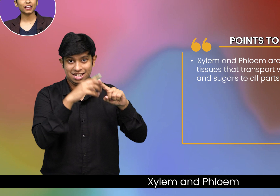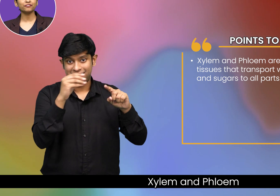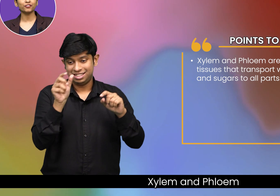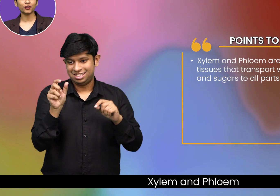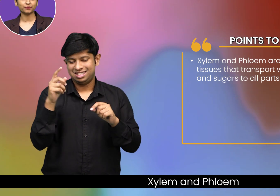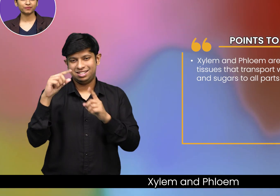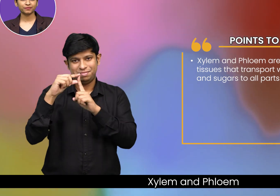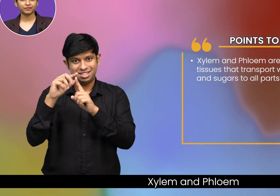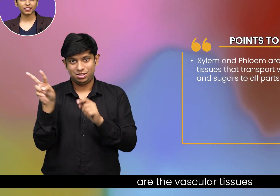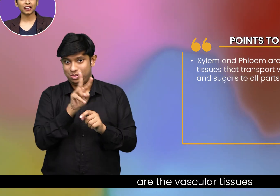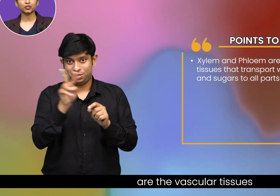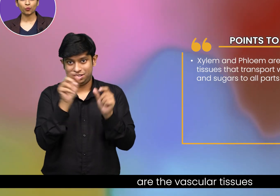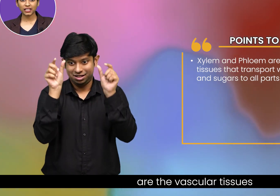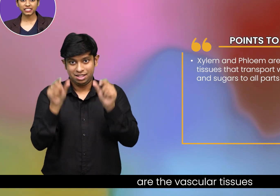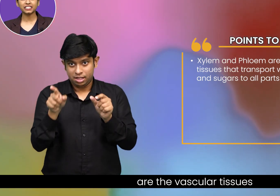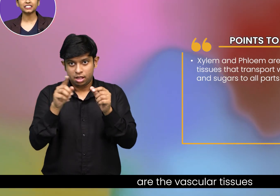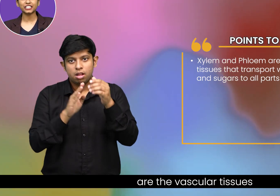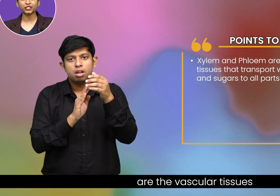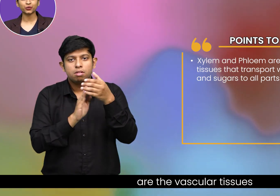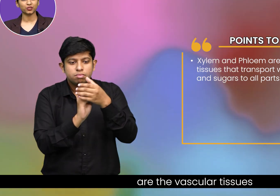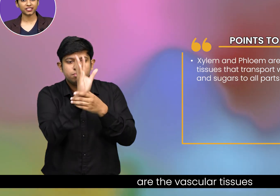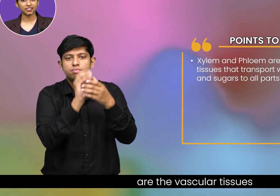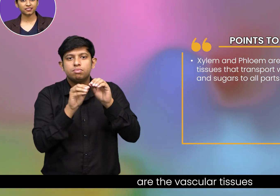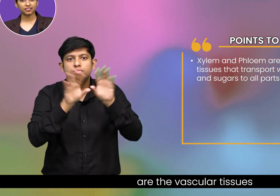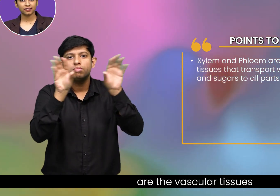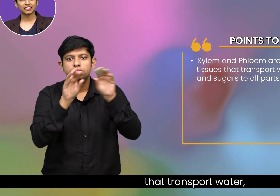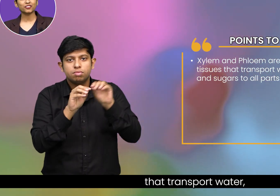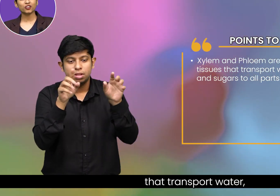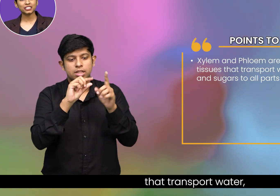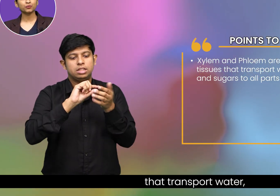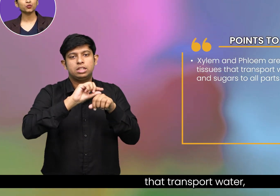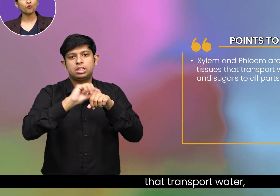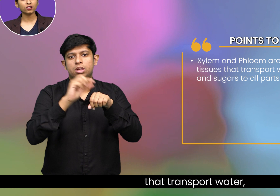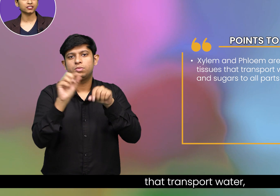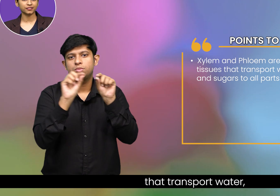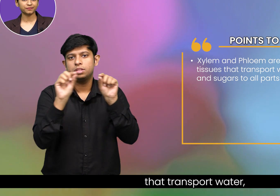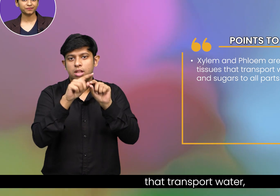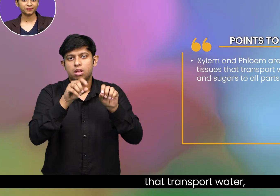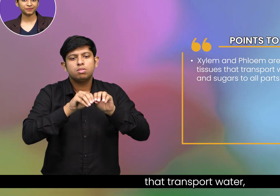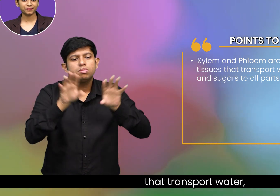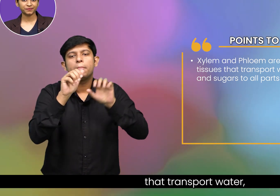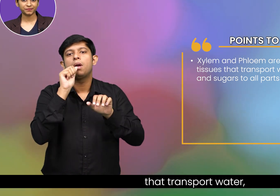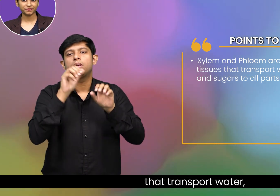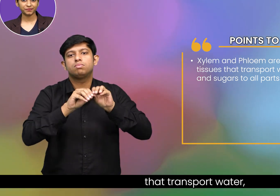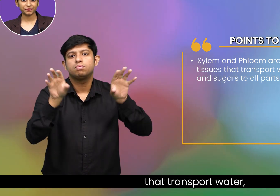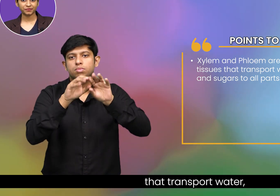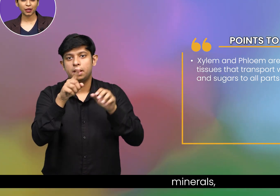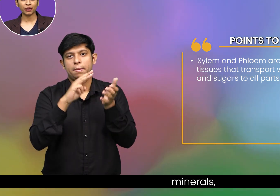xylem and phloem are the vascular tissues that transport water,